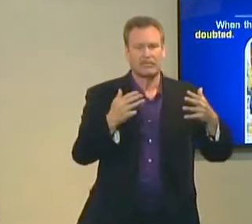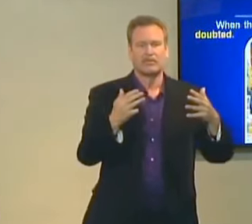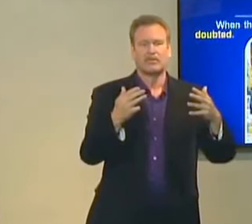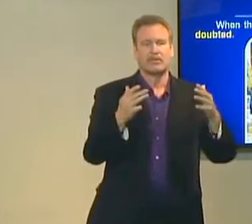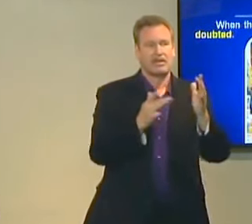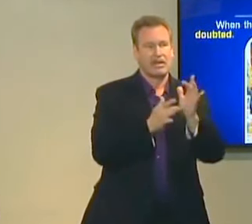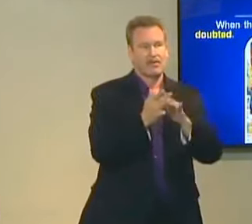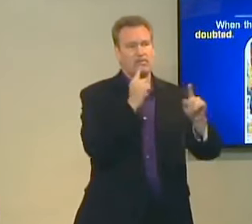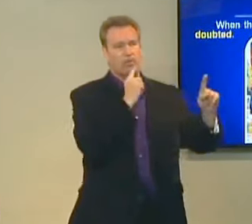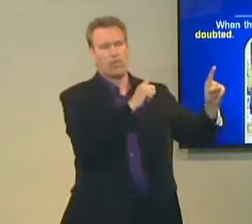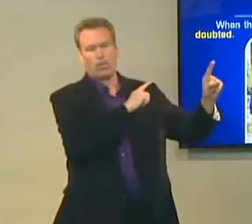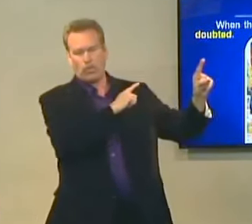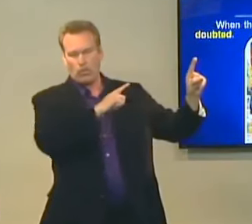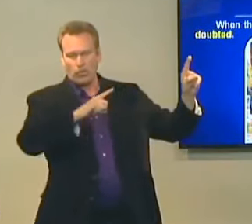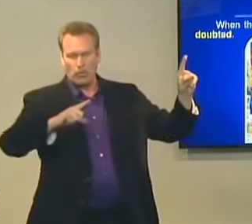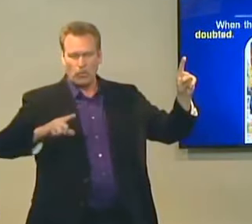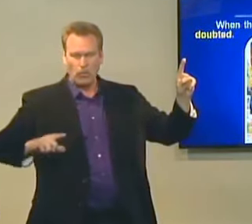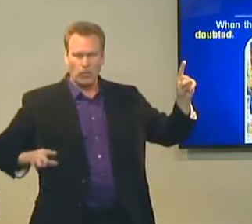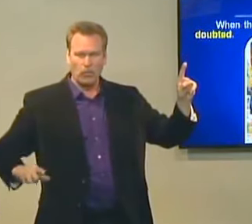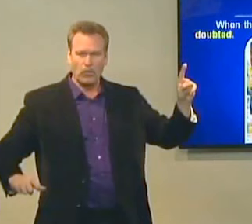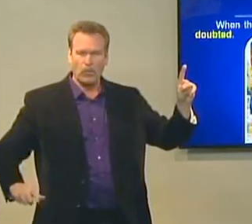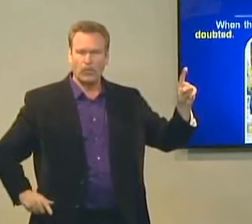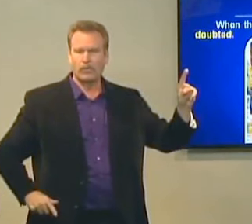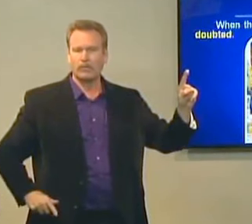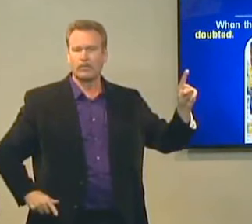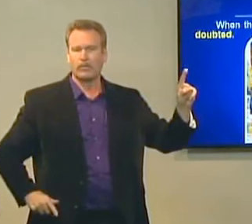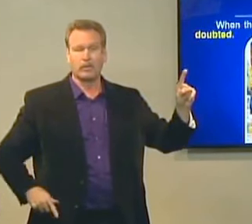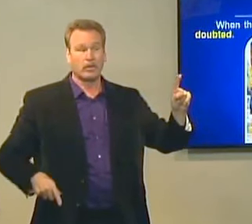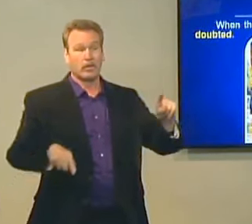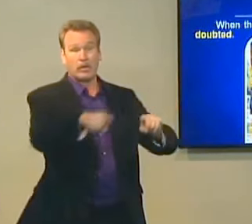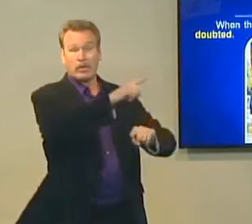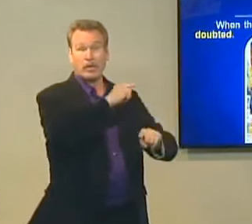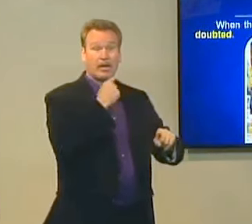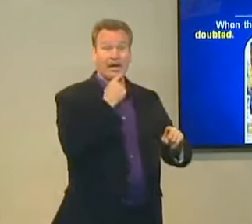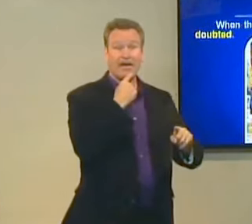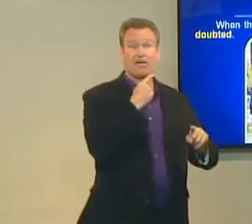Everyone of every voice and every language will say that He is Lord.